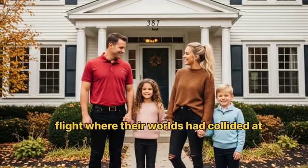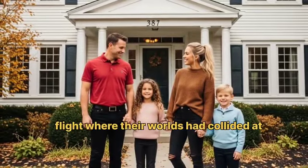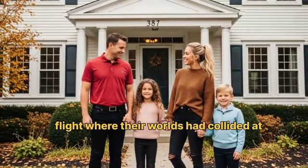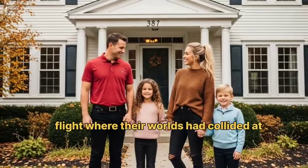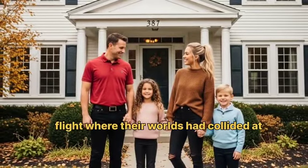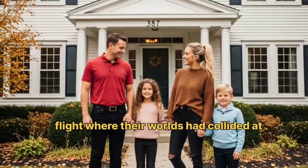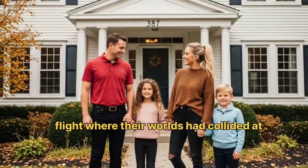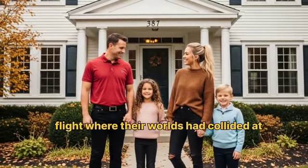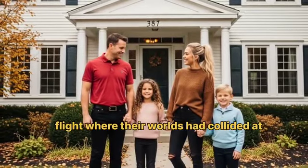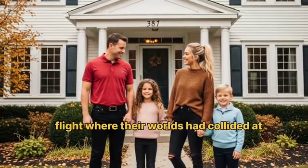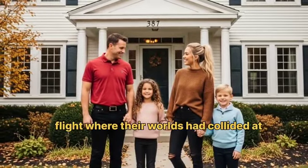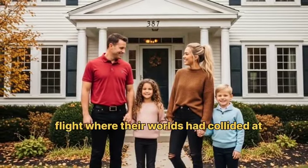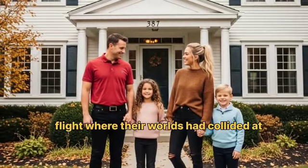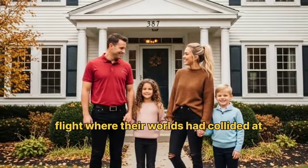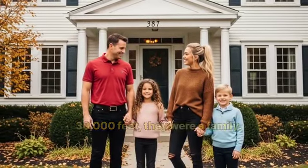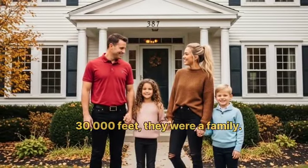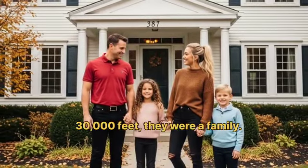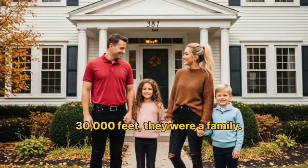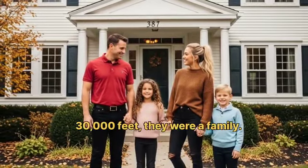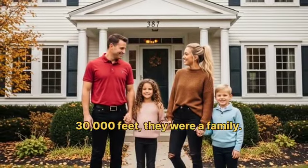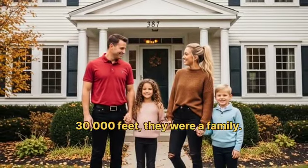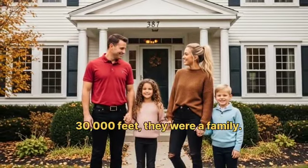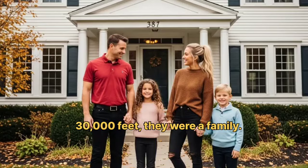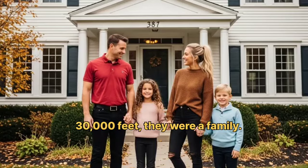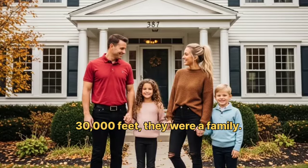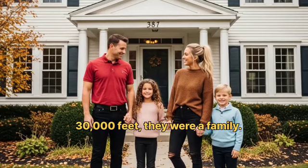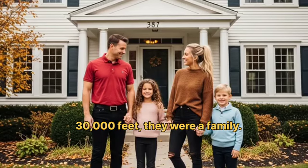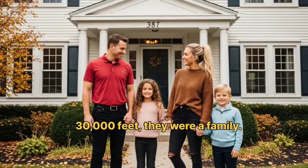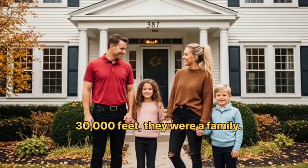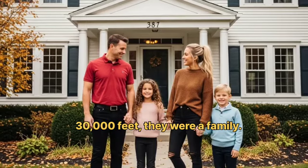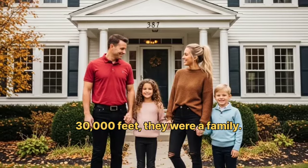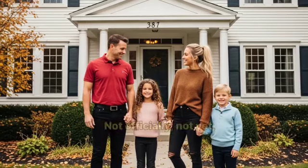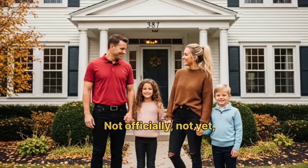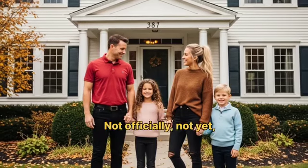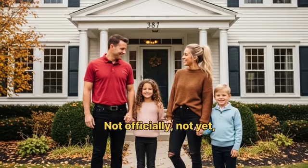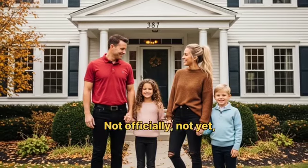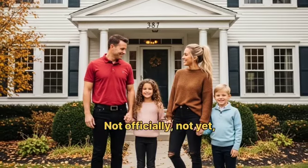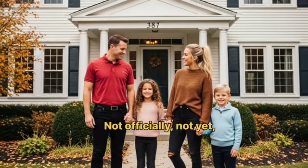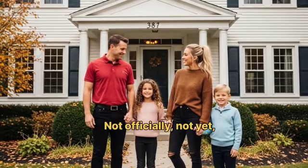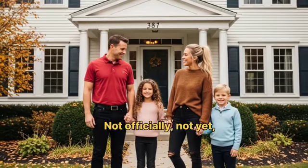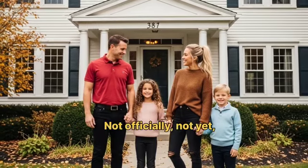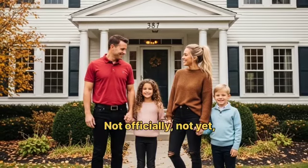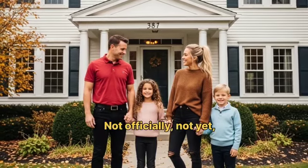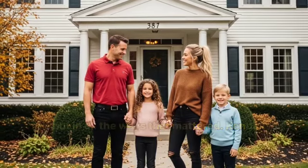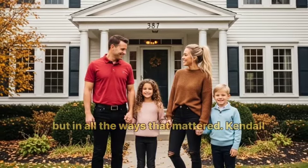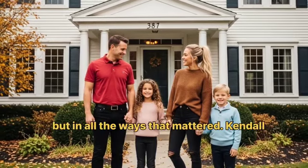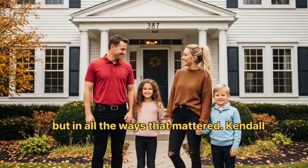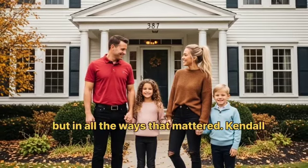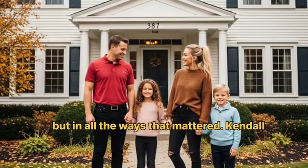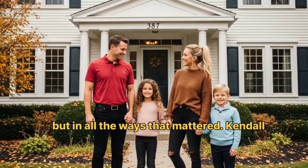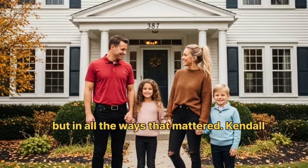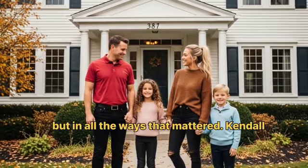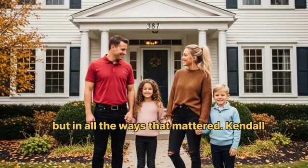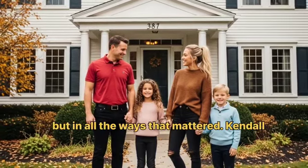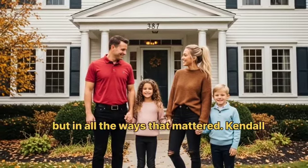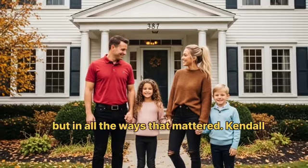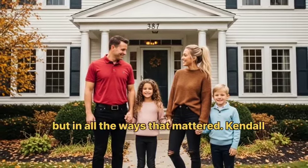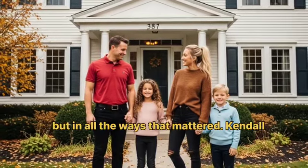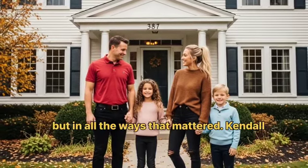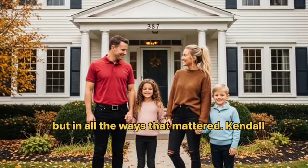had collided at 30,000 feet, they were a family. Not officially, not yet, but in all the ways that mattered.